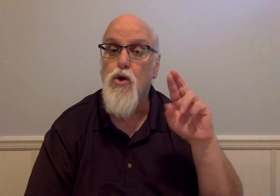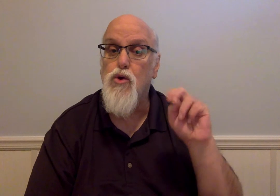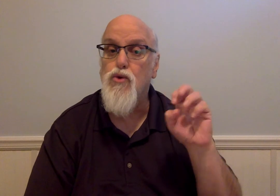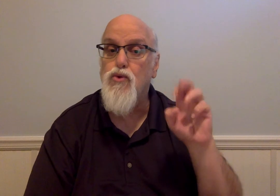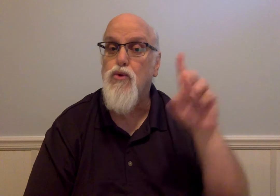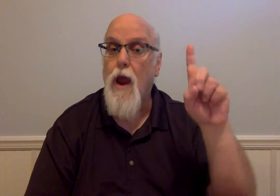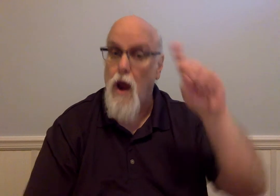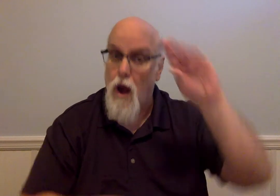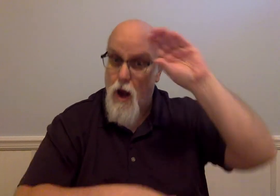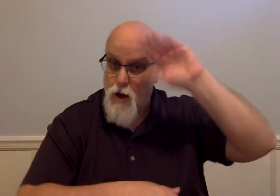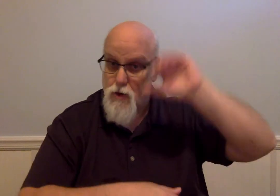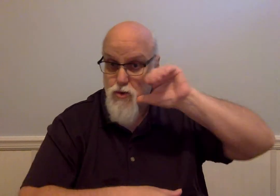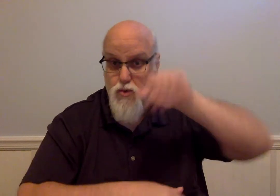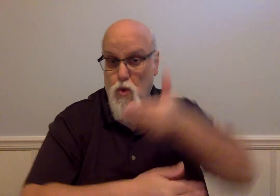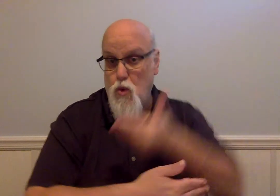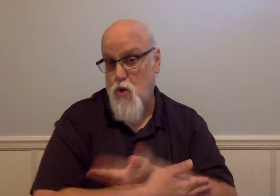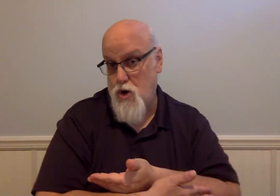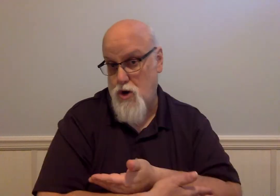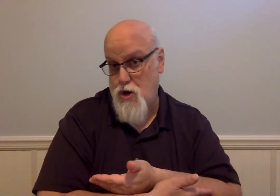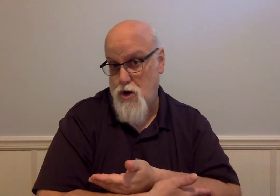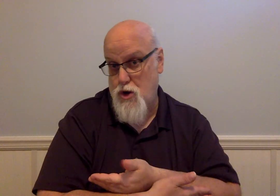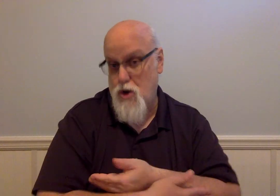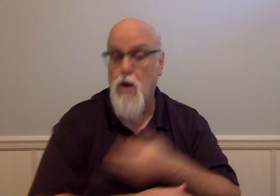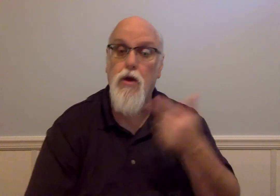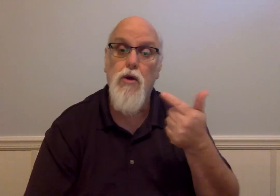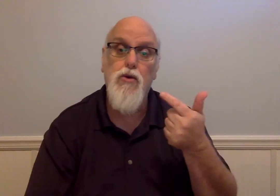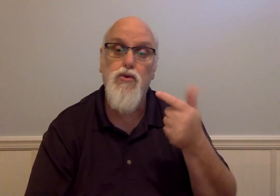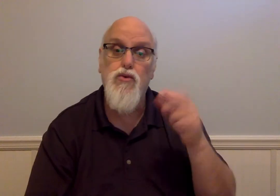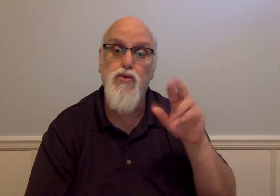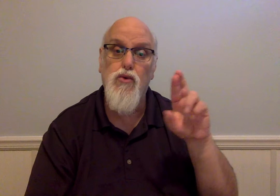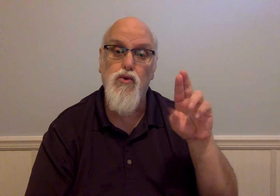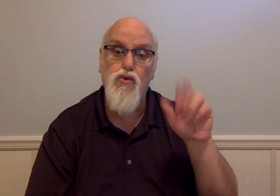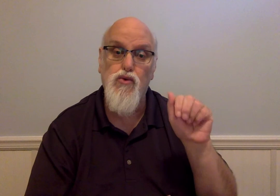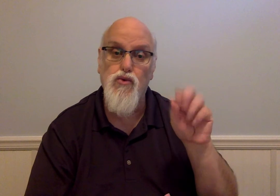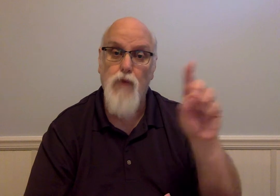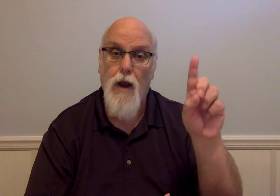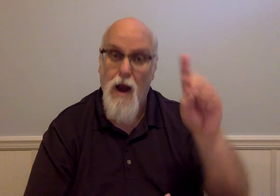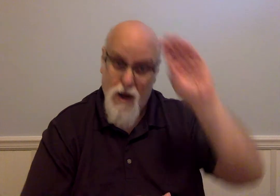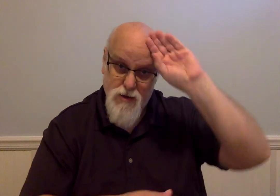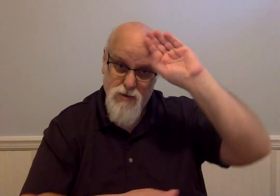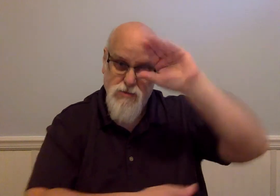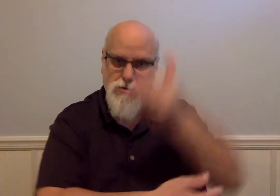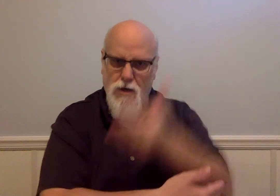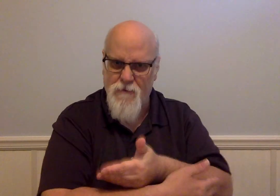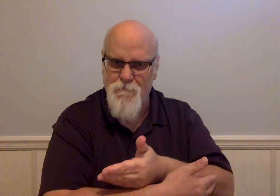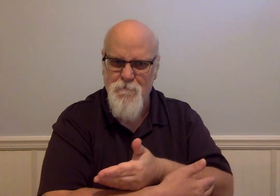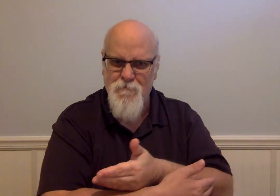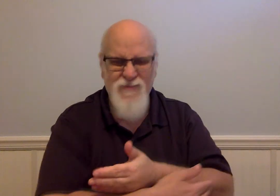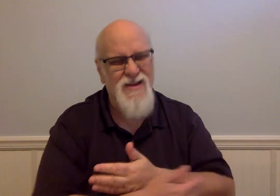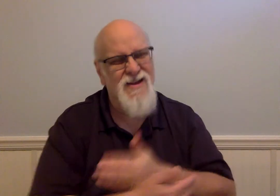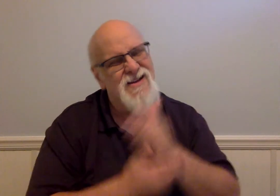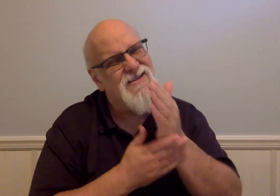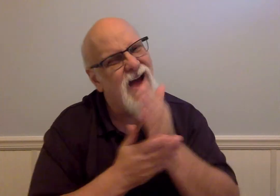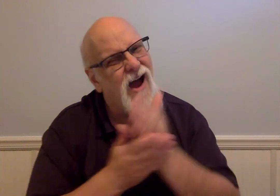So granddaughter, so you would just finger spell grand, and then add that baby in there.